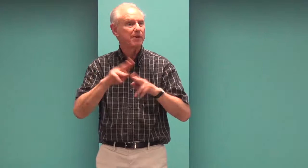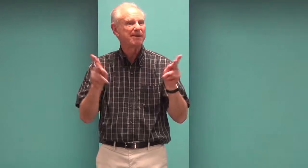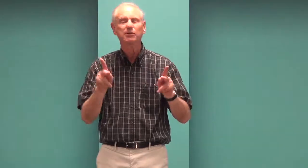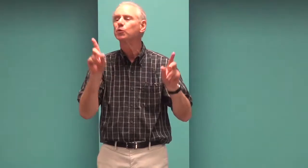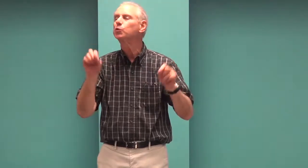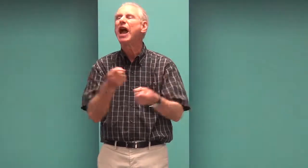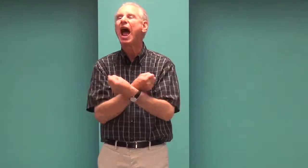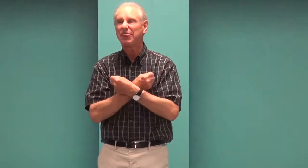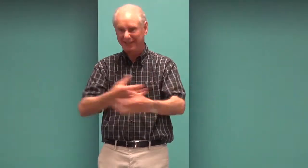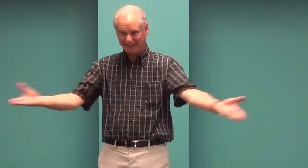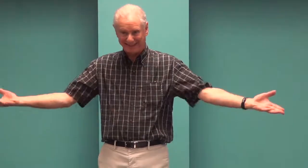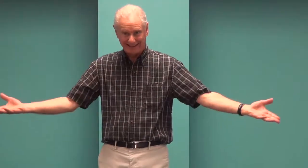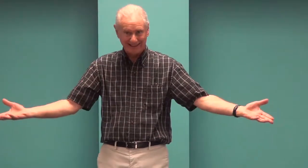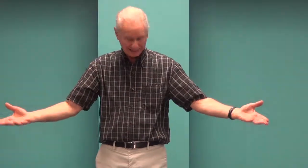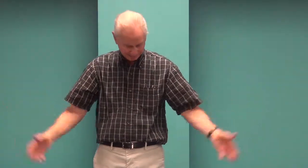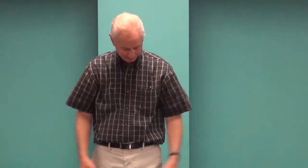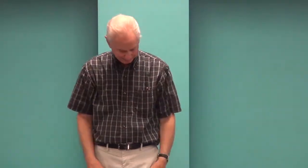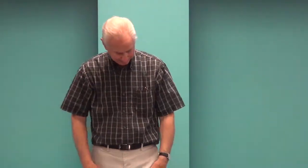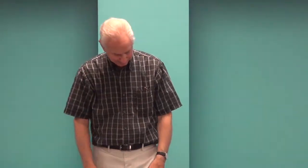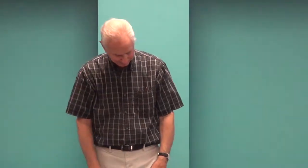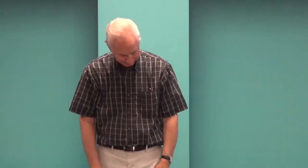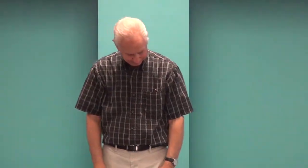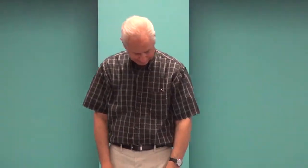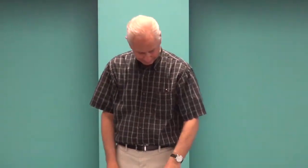to show that deaf people can do anything.